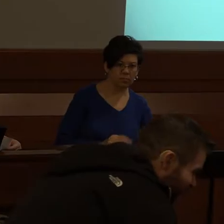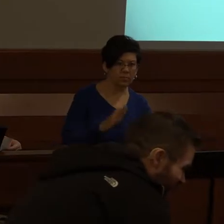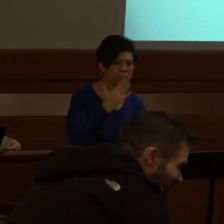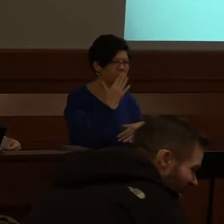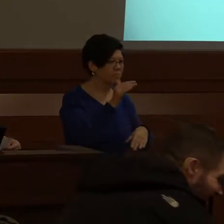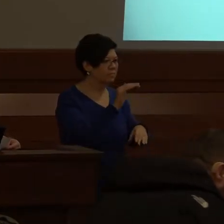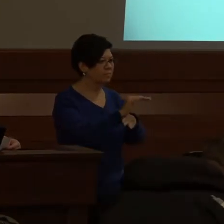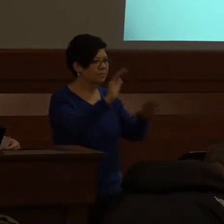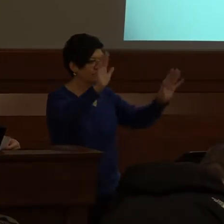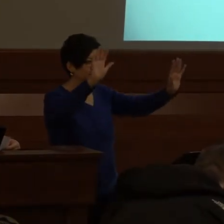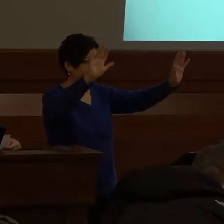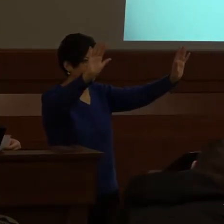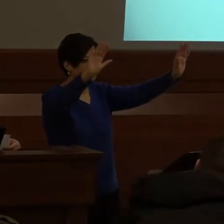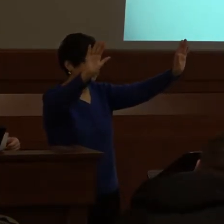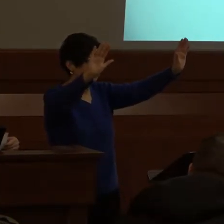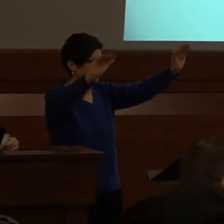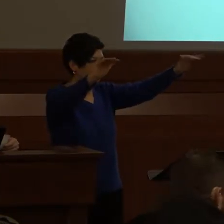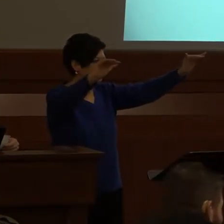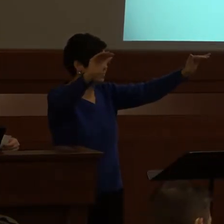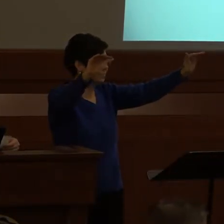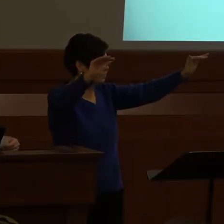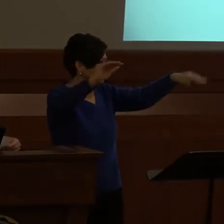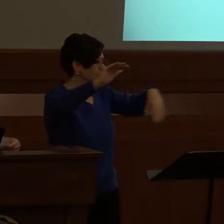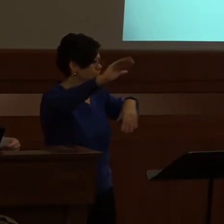Good evening, everybody. Hi.